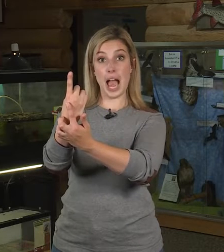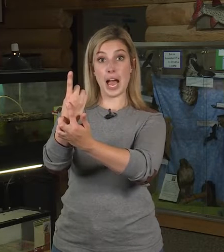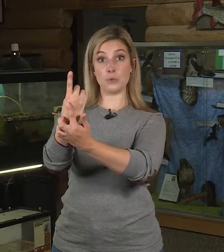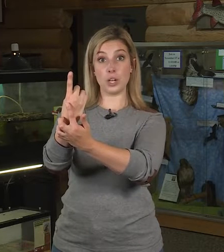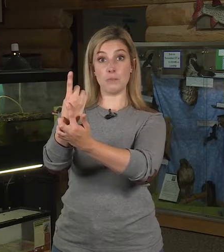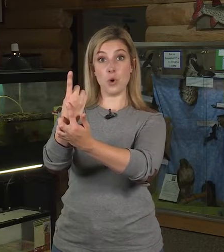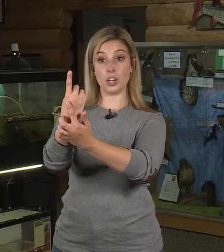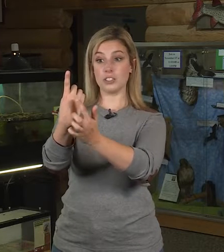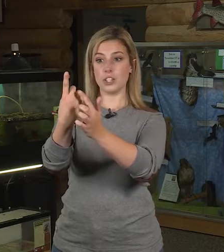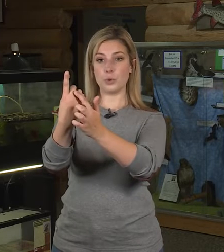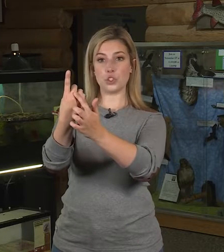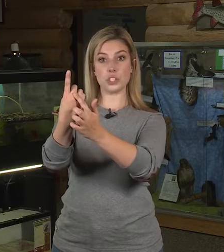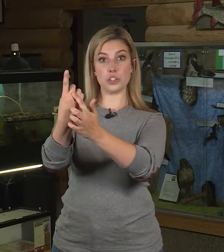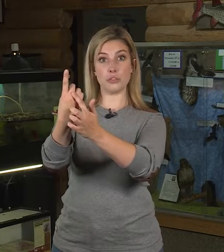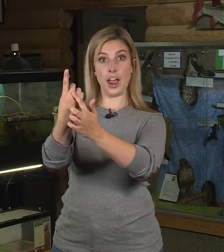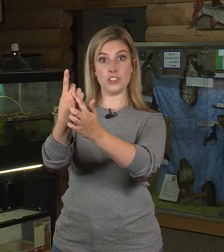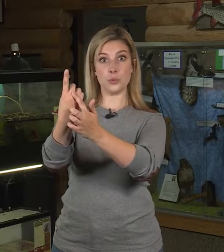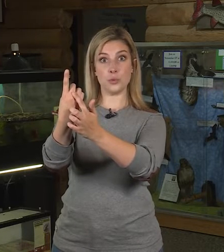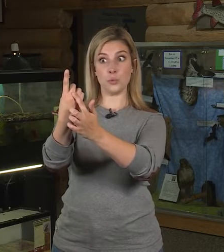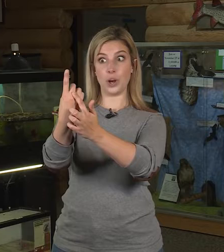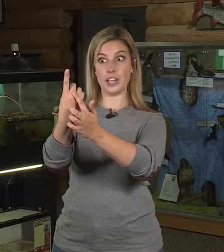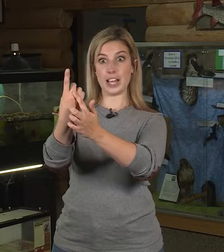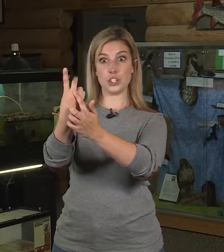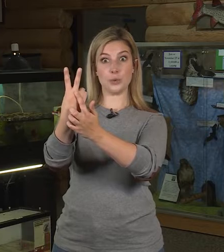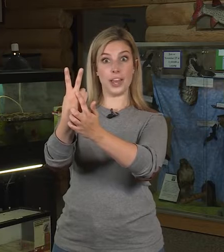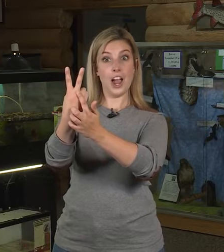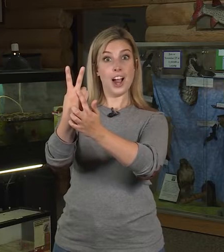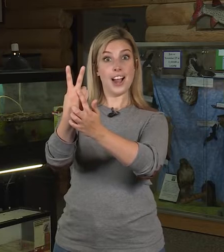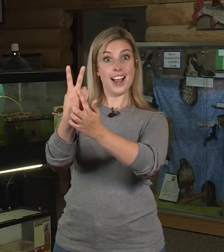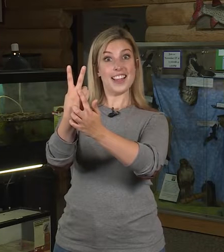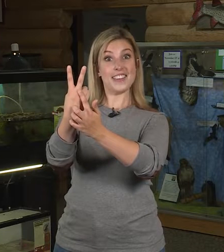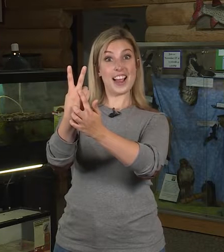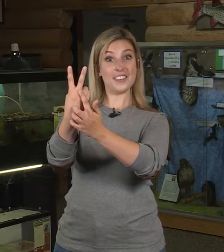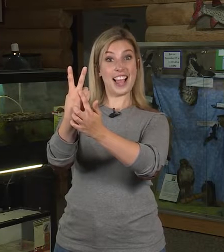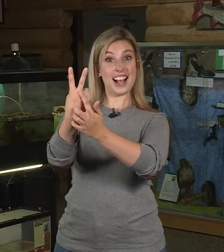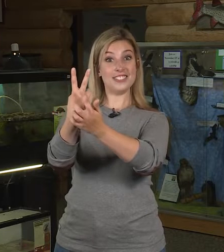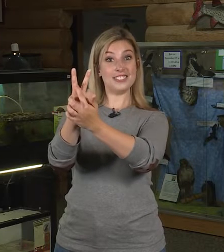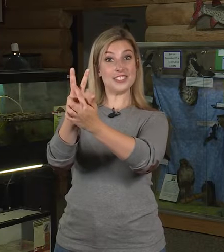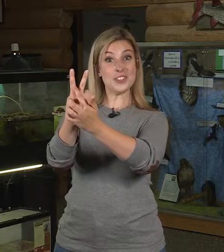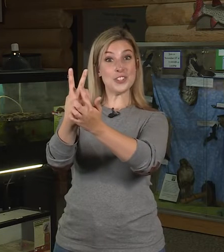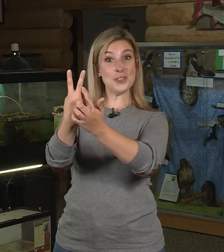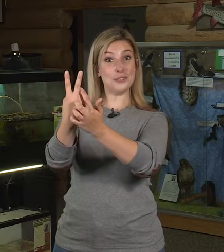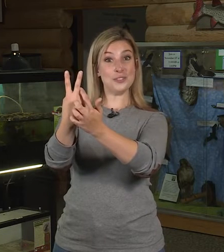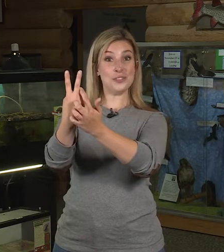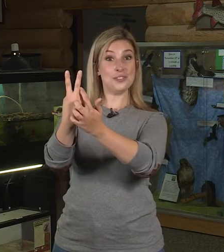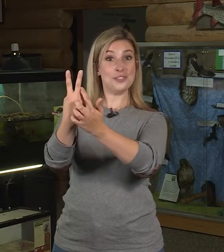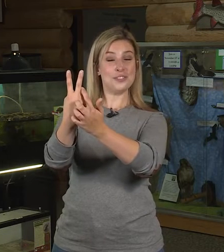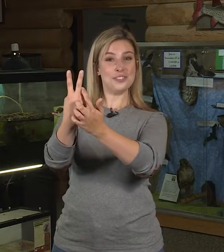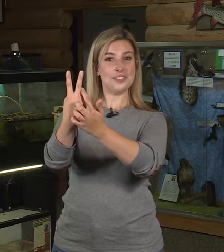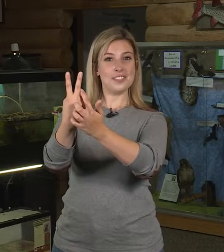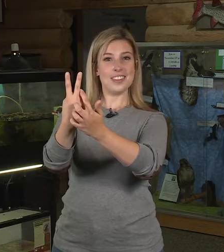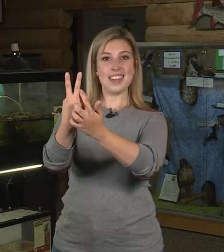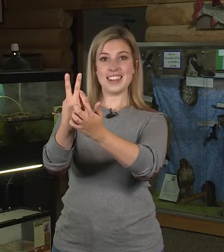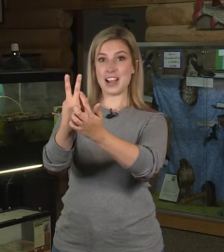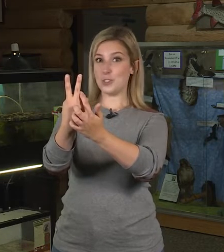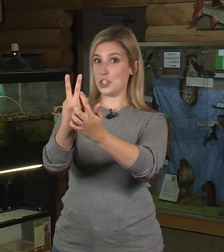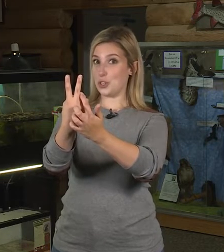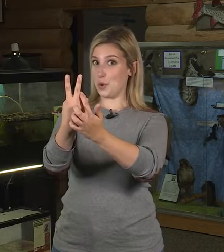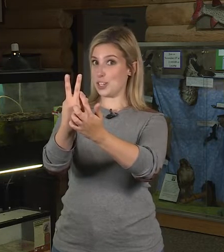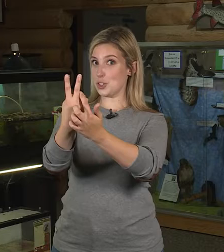add one more, which is its friend right next to it. Now we have 2. Now, do you want to try